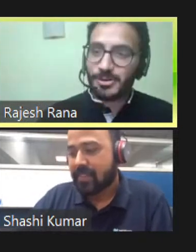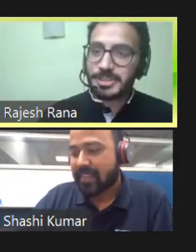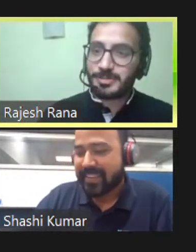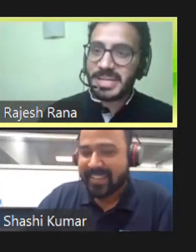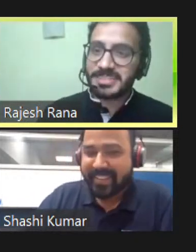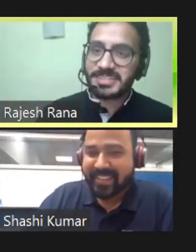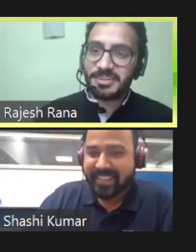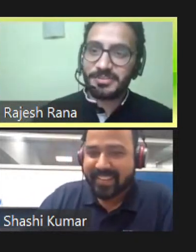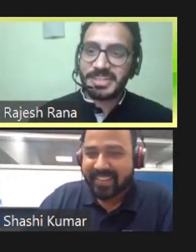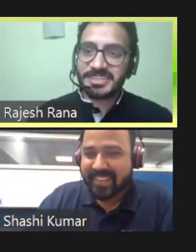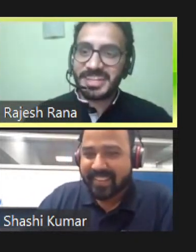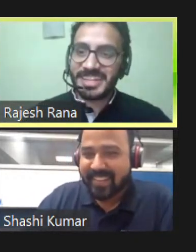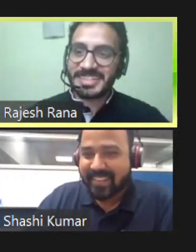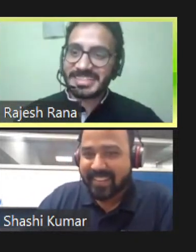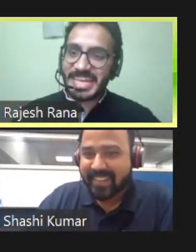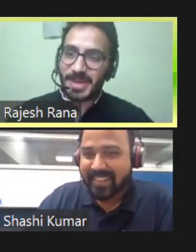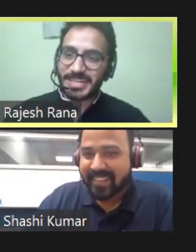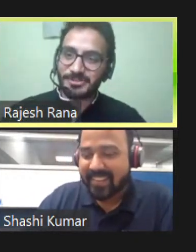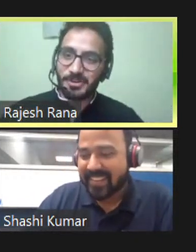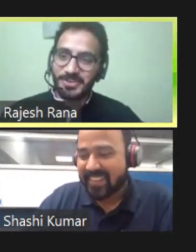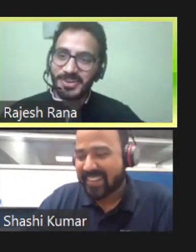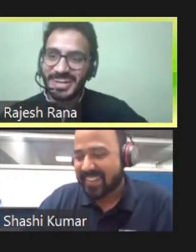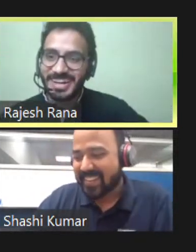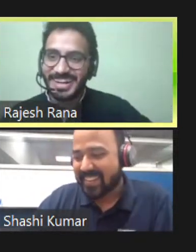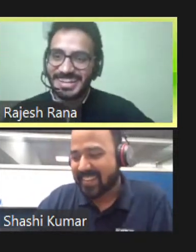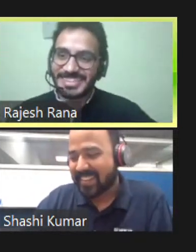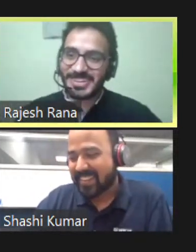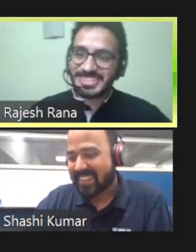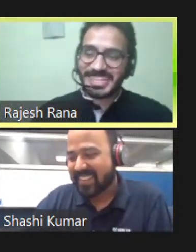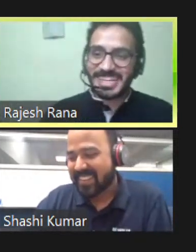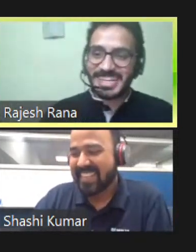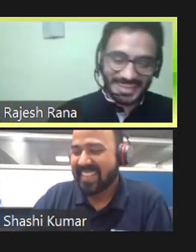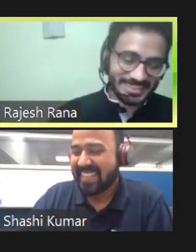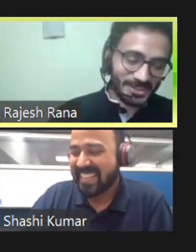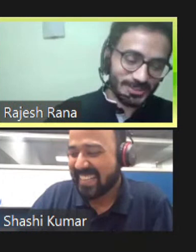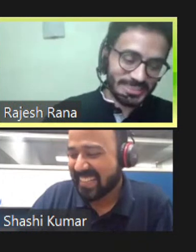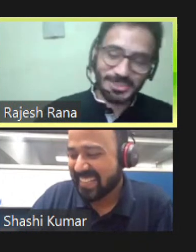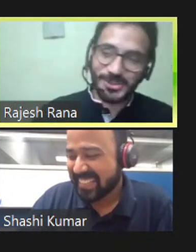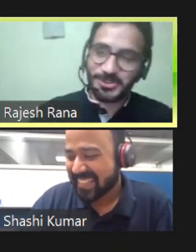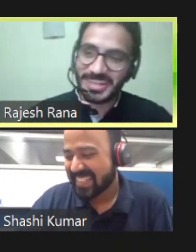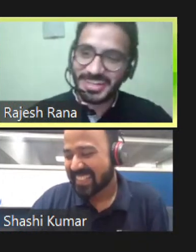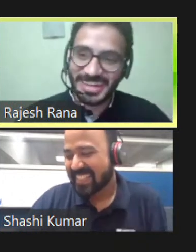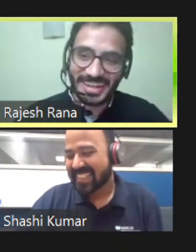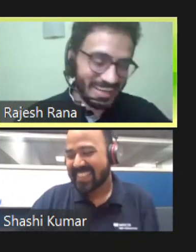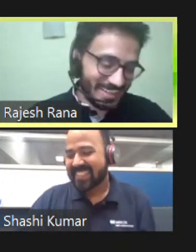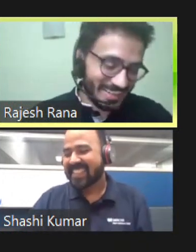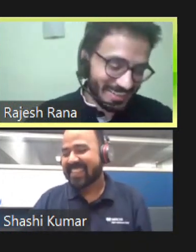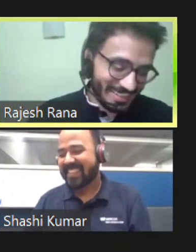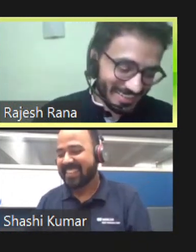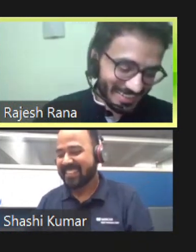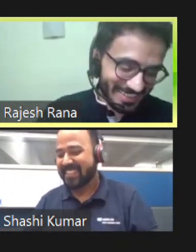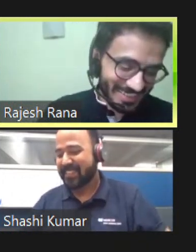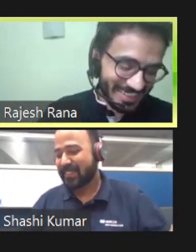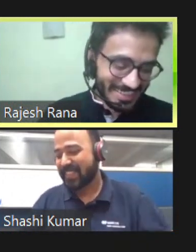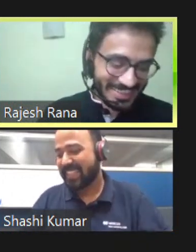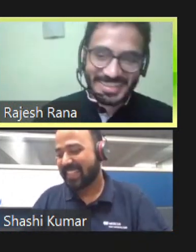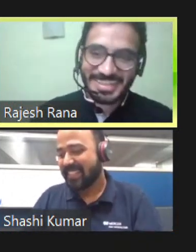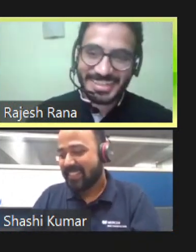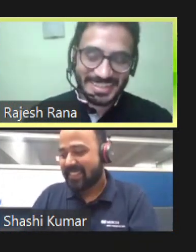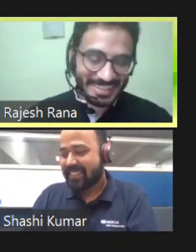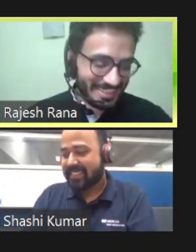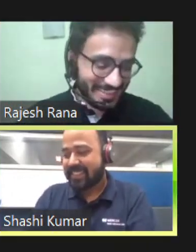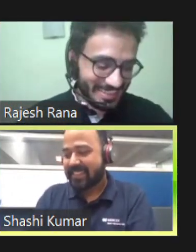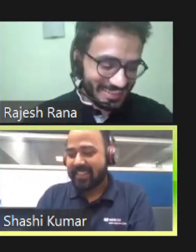Shashi, Alok is playing safe. He's saying same as above. So it's a good cheat code. Cheat code,